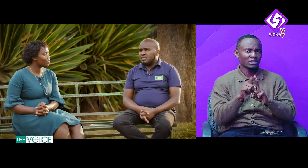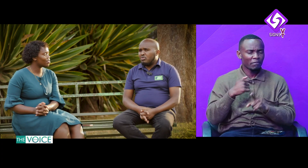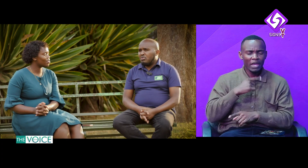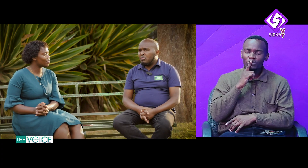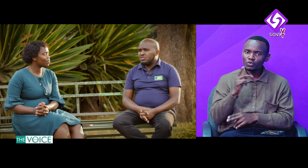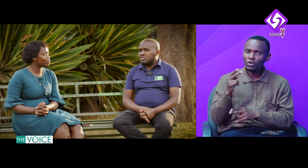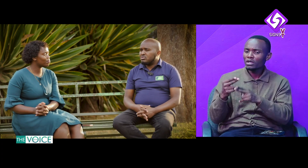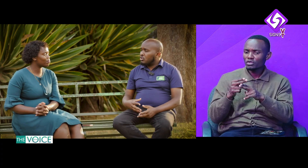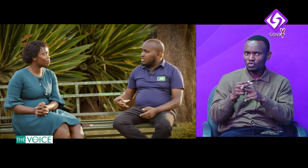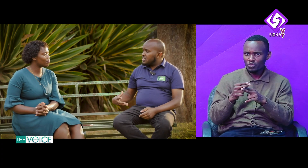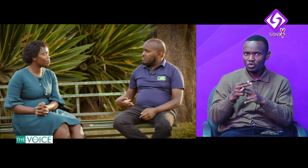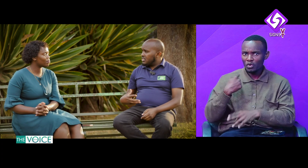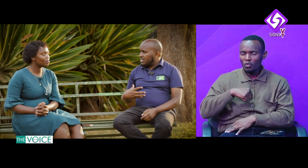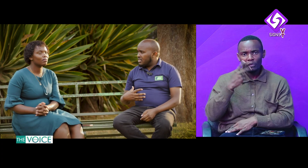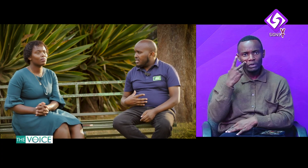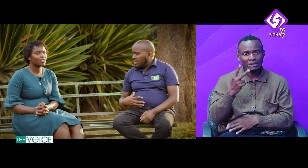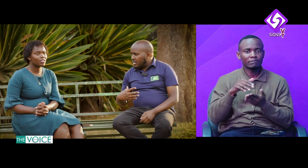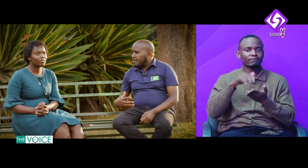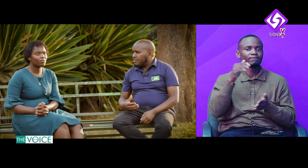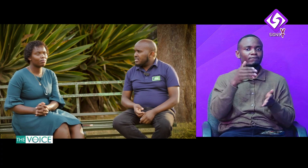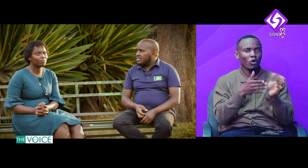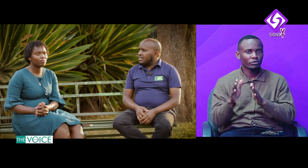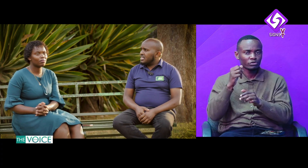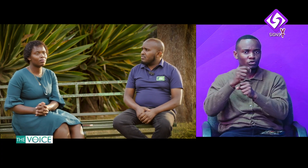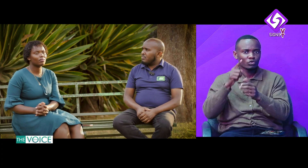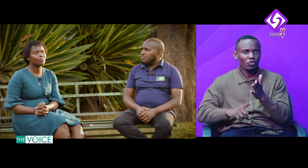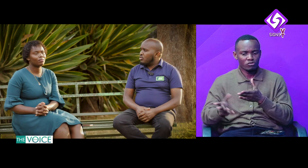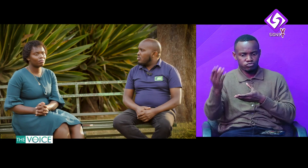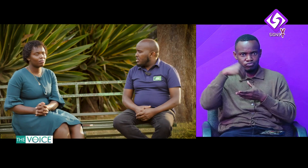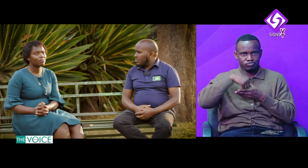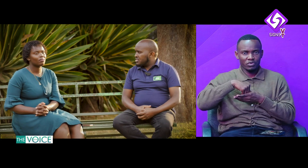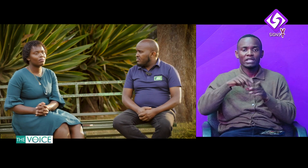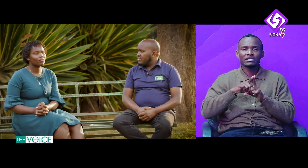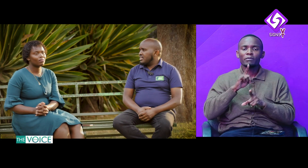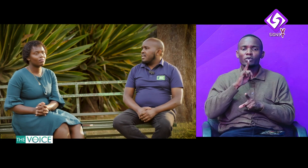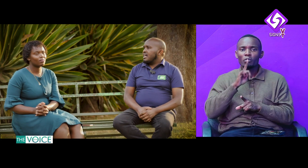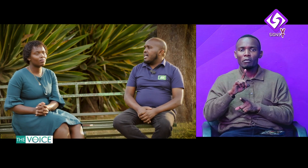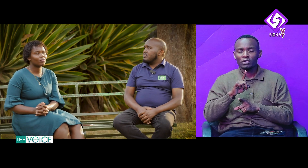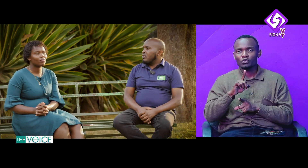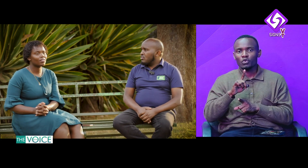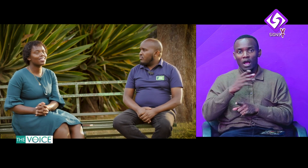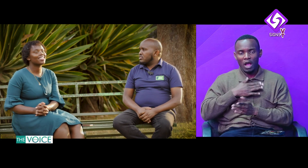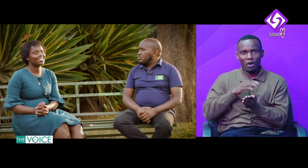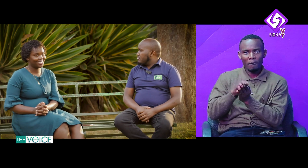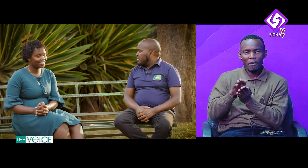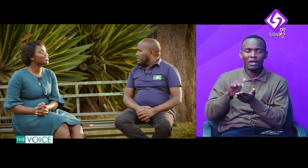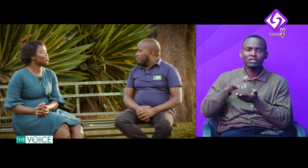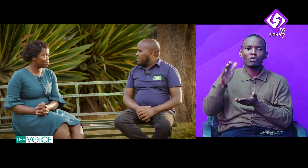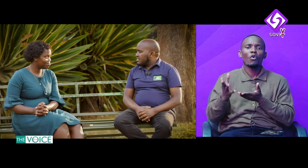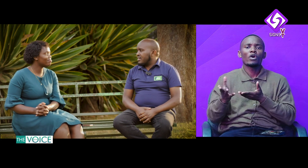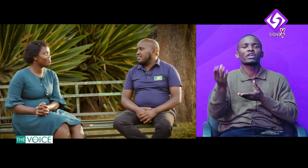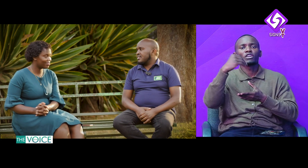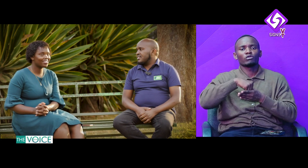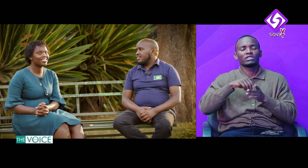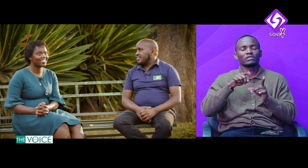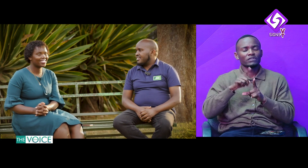be able to see more and more opportunities to accommodate and make it a KCB Bank more all-inclusive. And we look forward to doing bigger